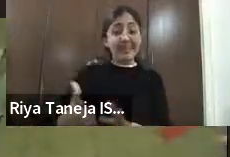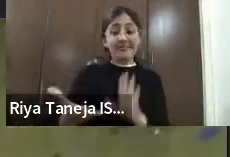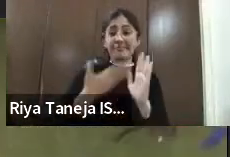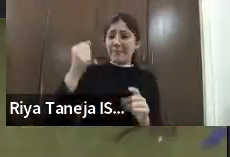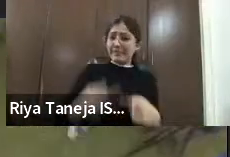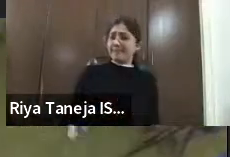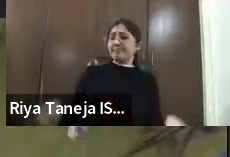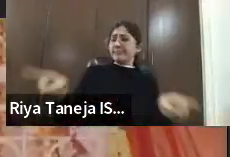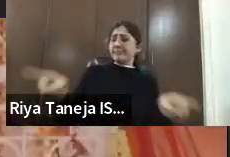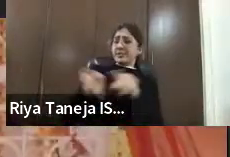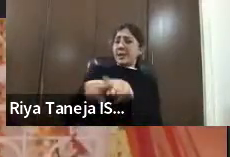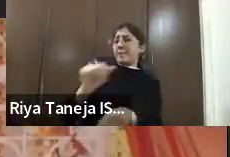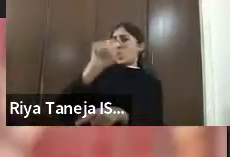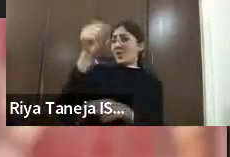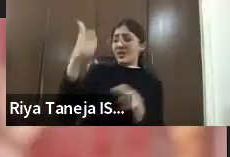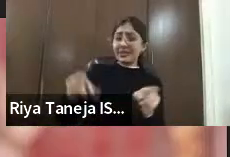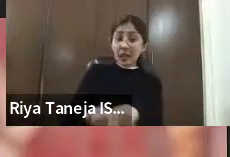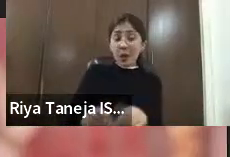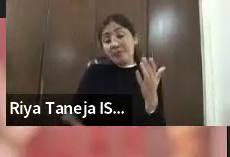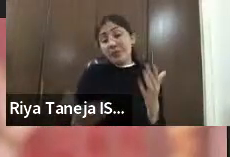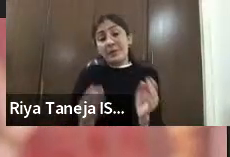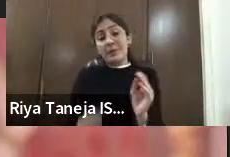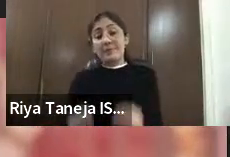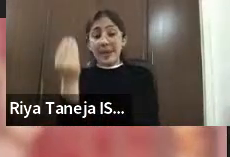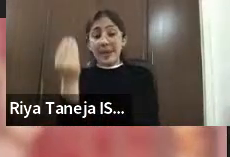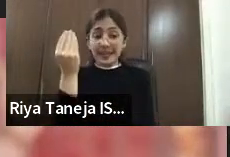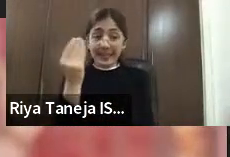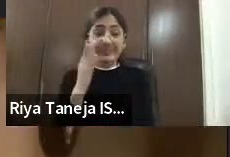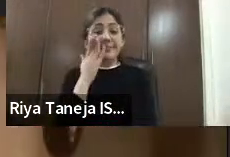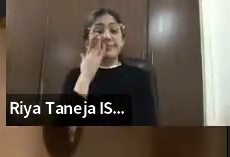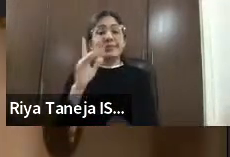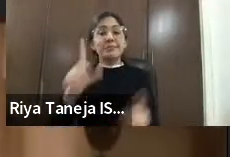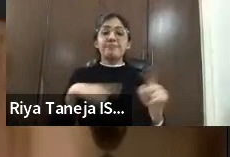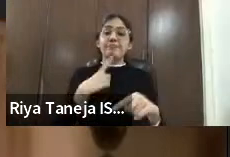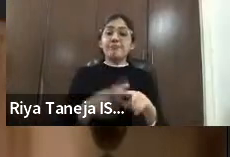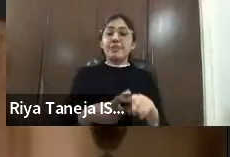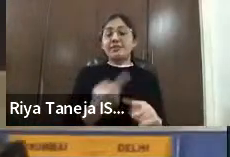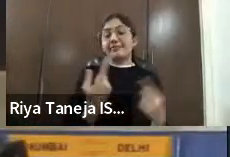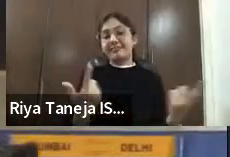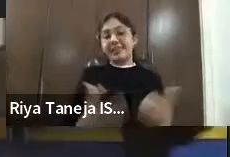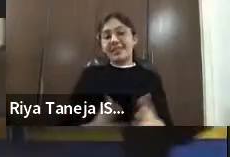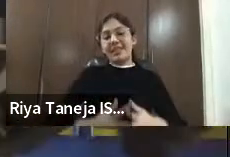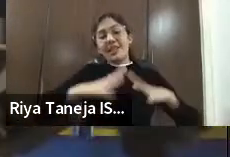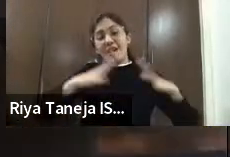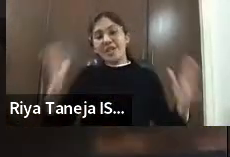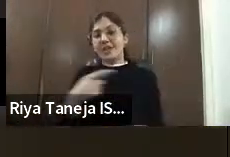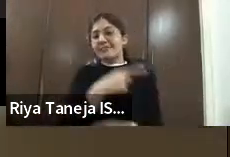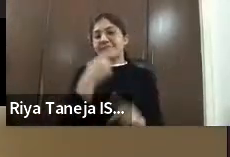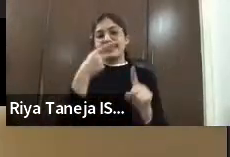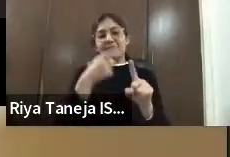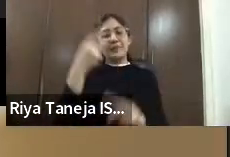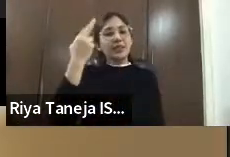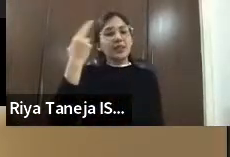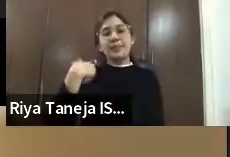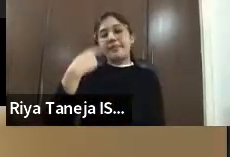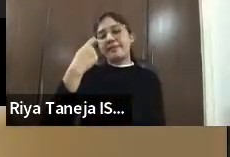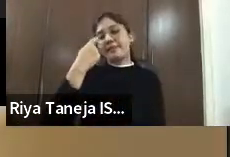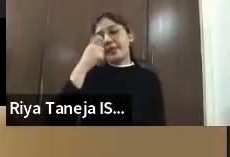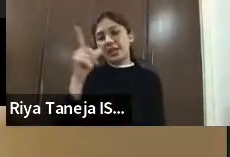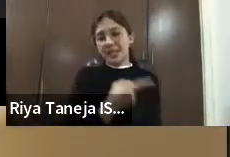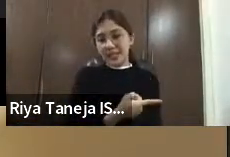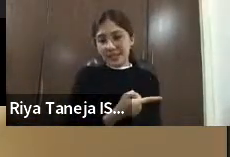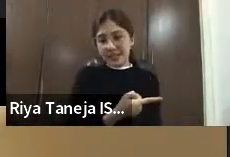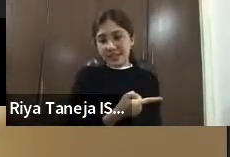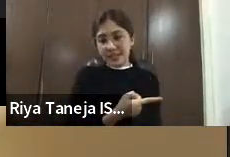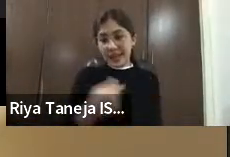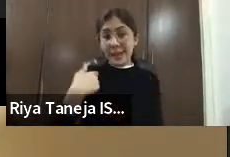else, heck, even better. And a large part of that is my father. He sacrificed his